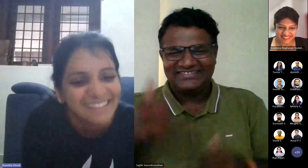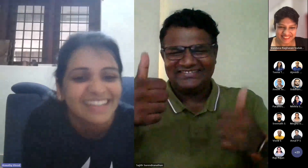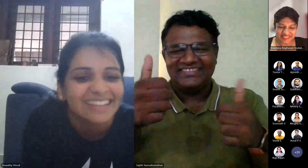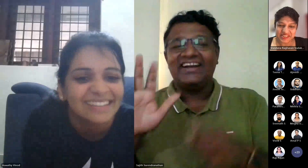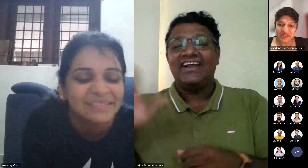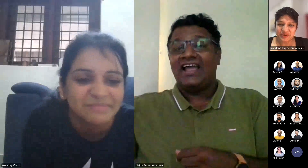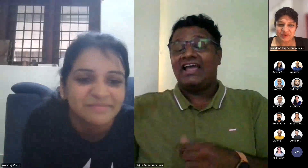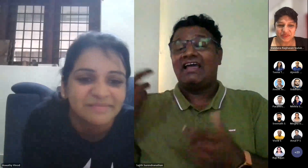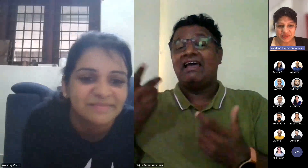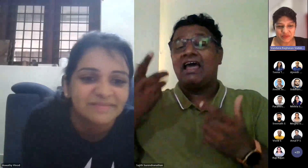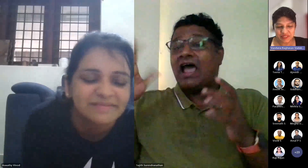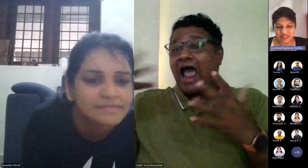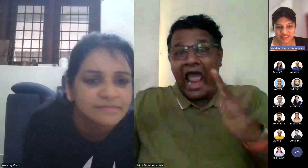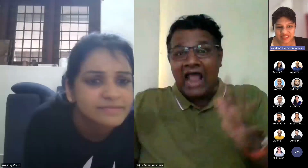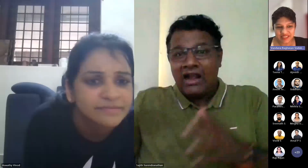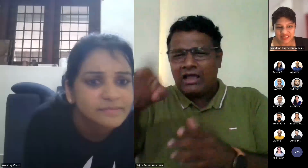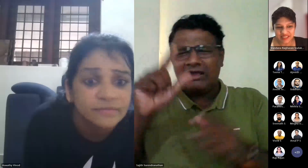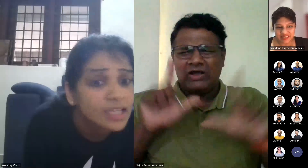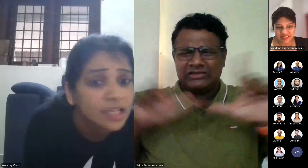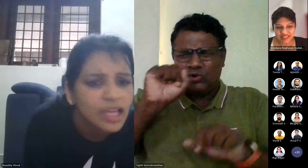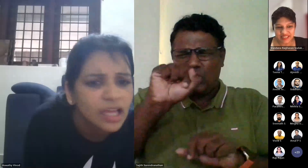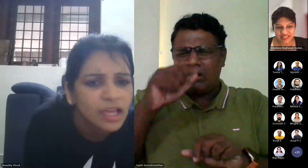understood. no worries.